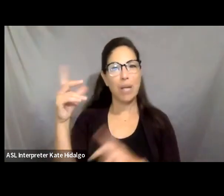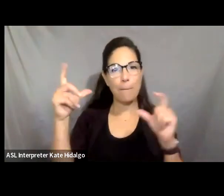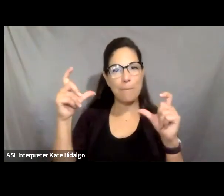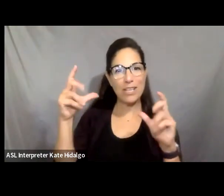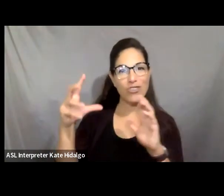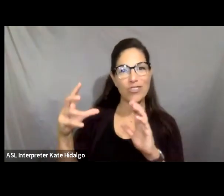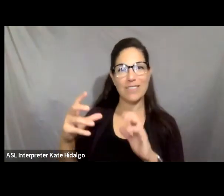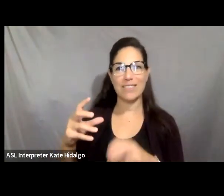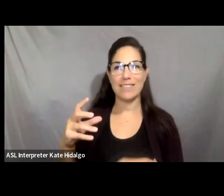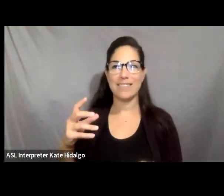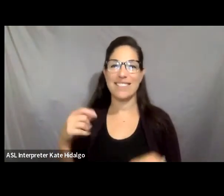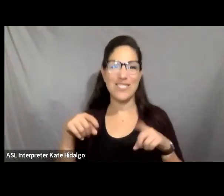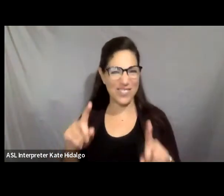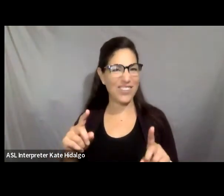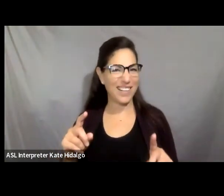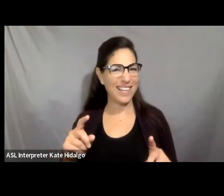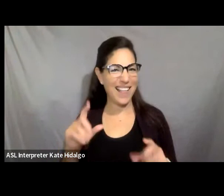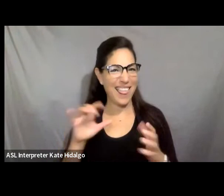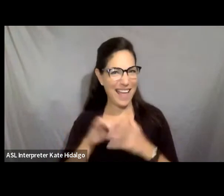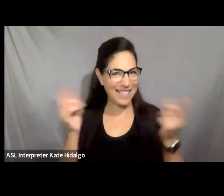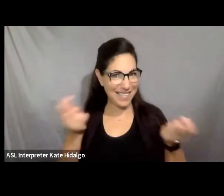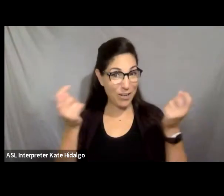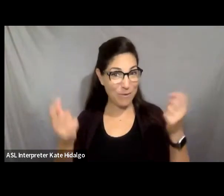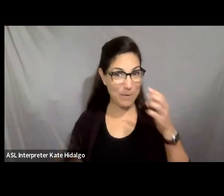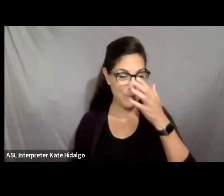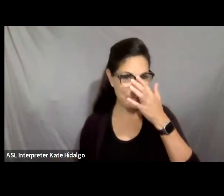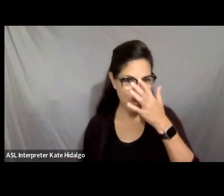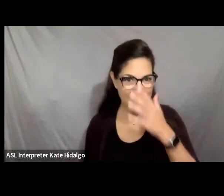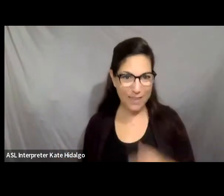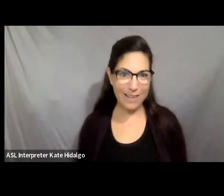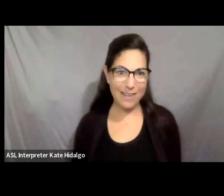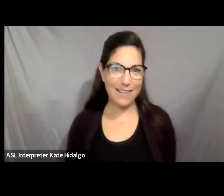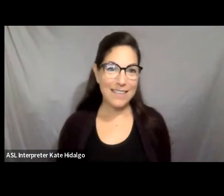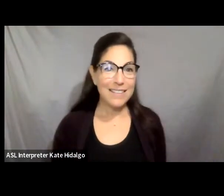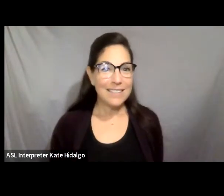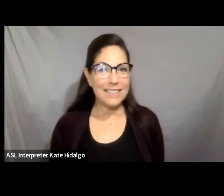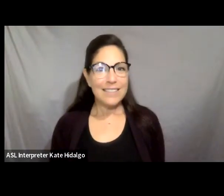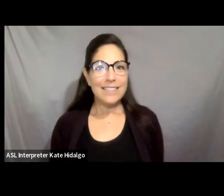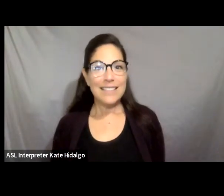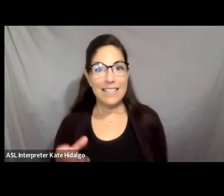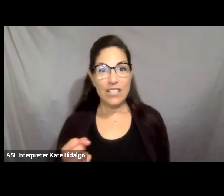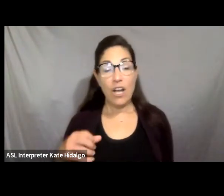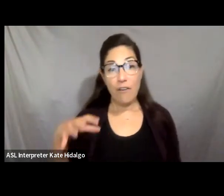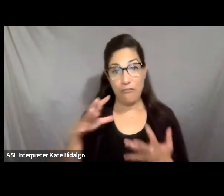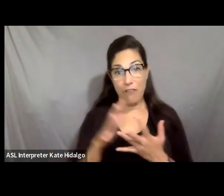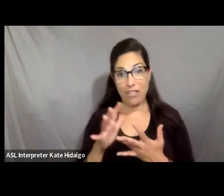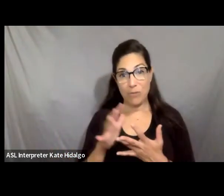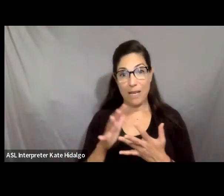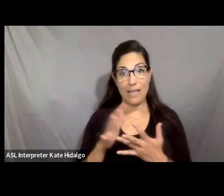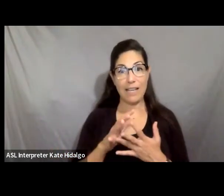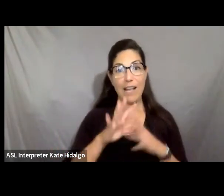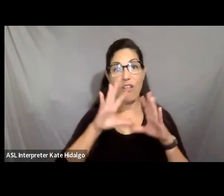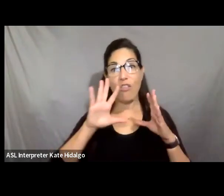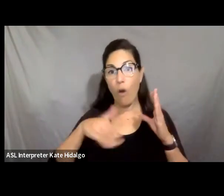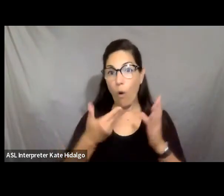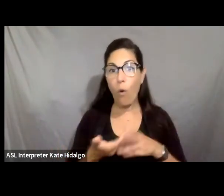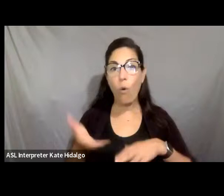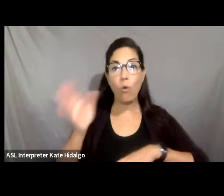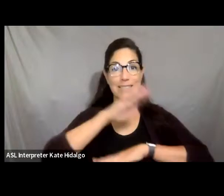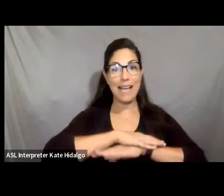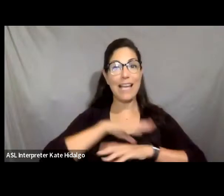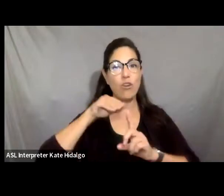pictures during that short ceremony. So then our freshmen spent the whole day